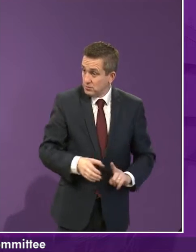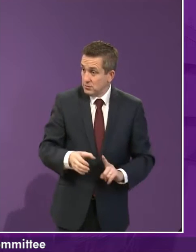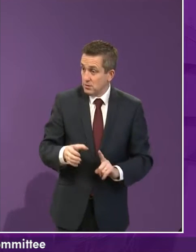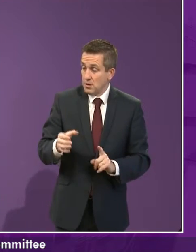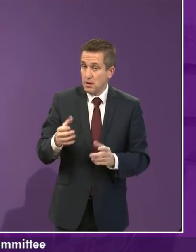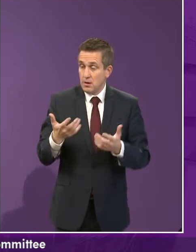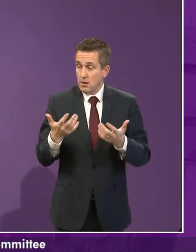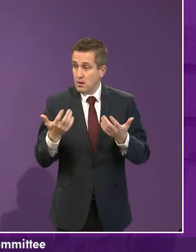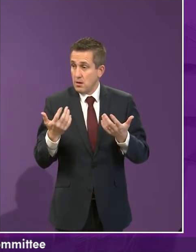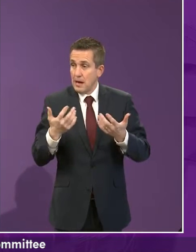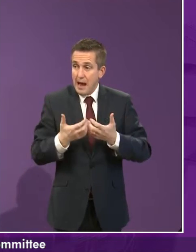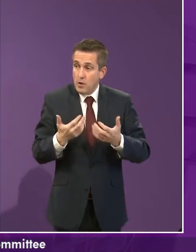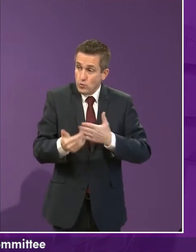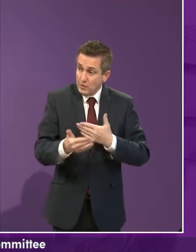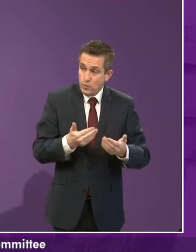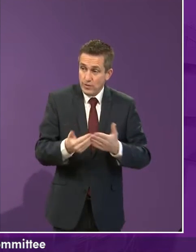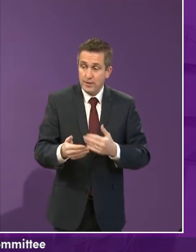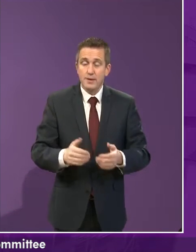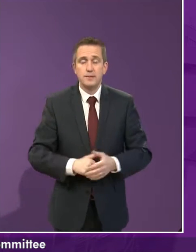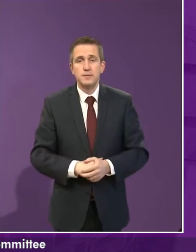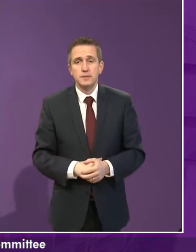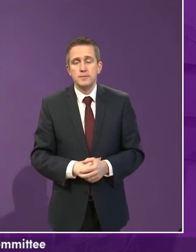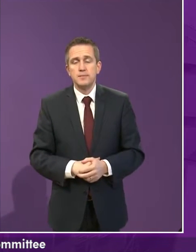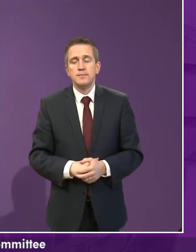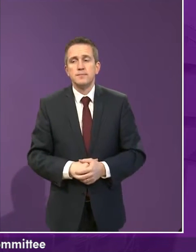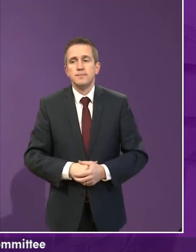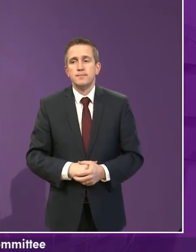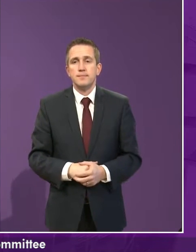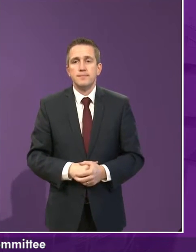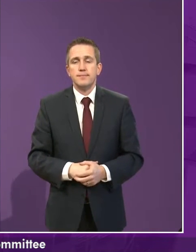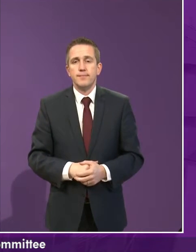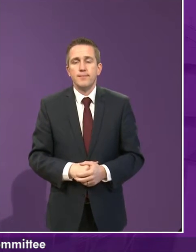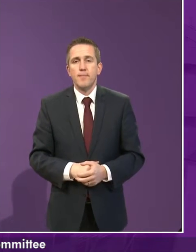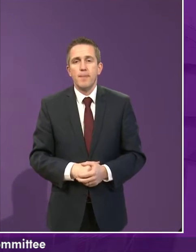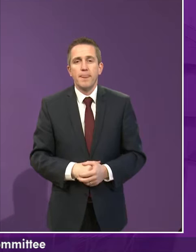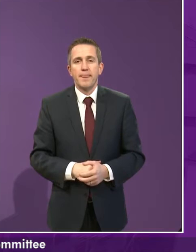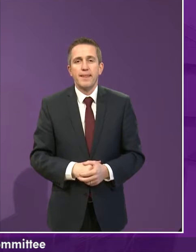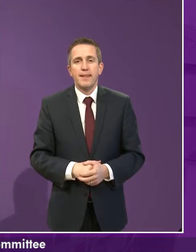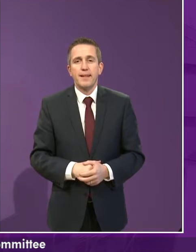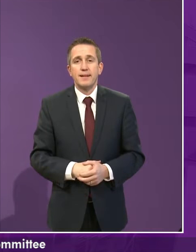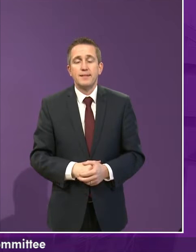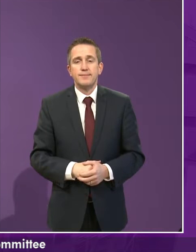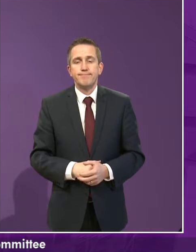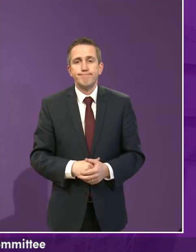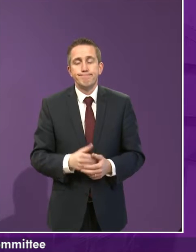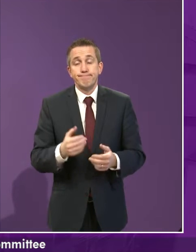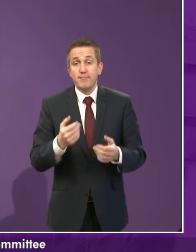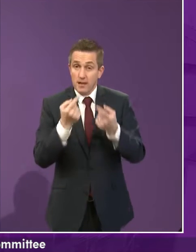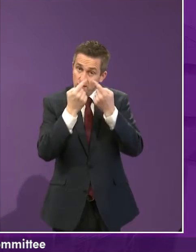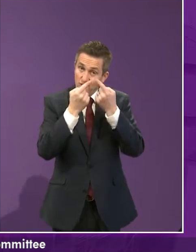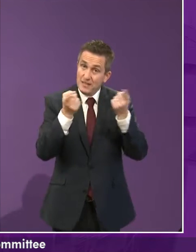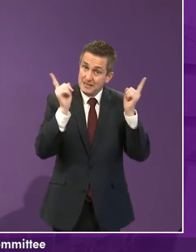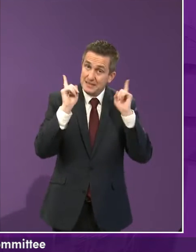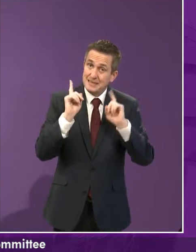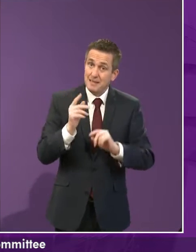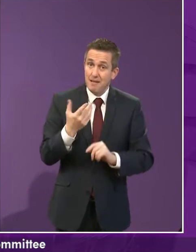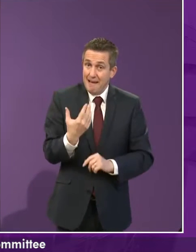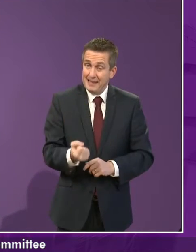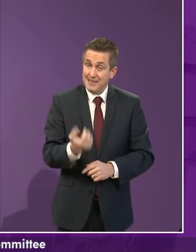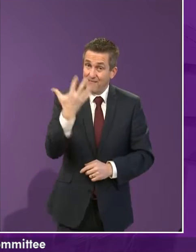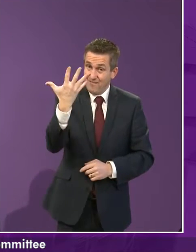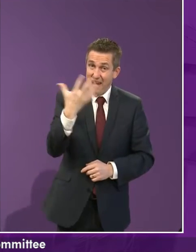different types of accommodation as well. Yeah, thank you. We certainly do have a number of challenges, given that we've now got kind of